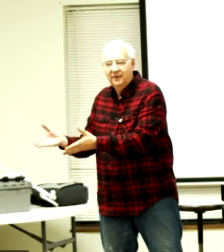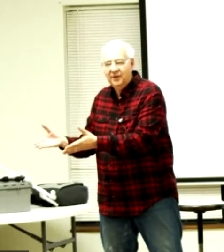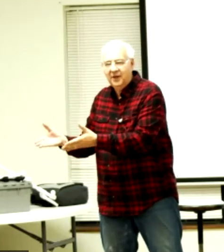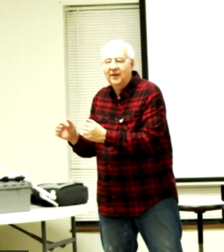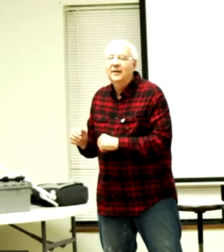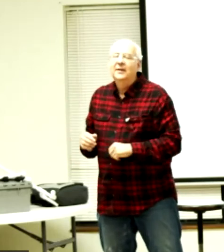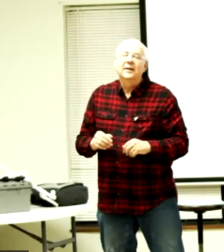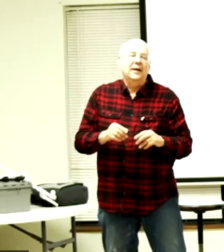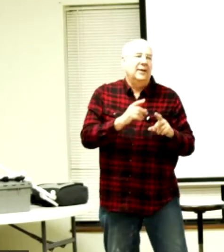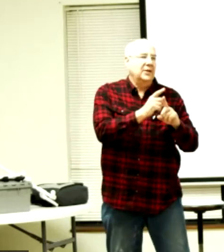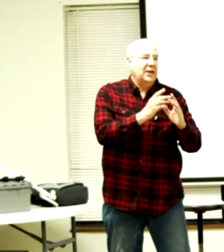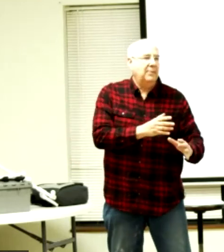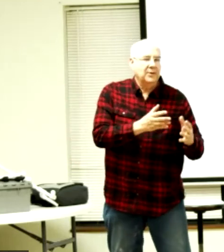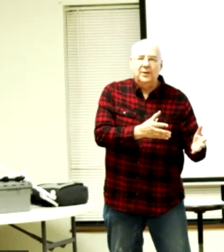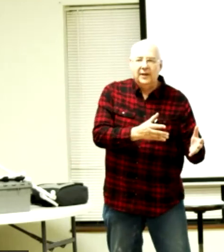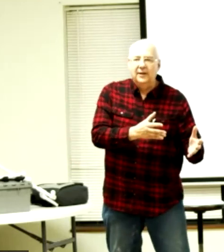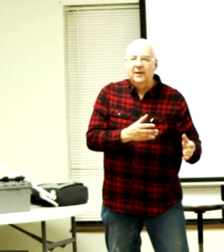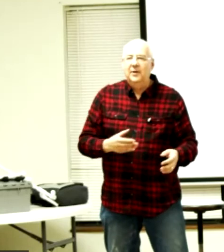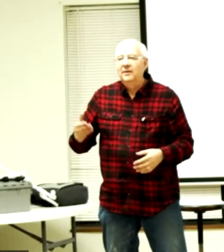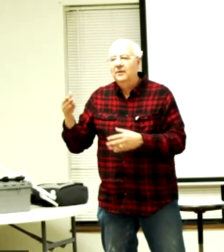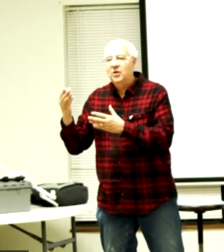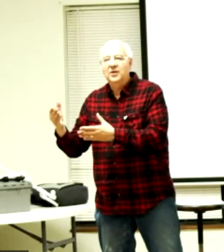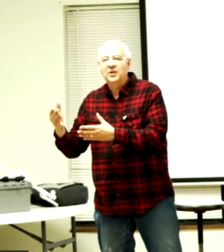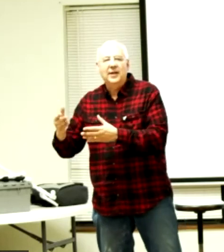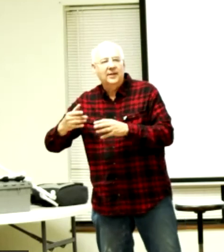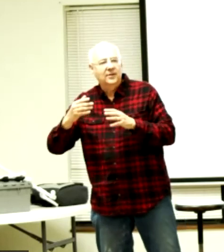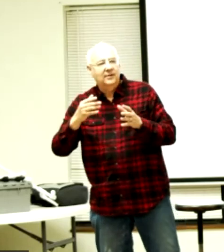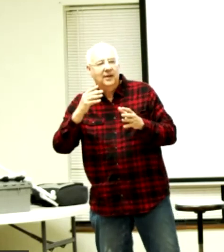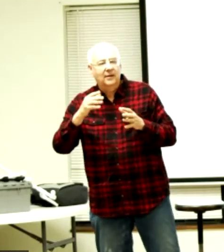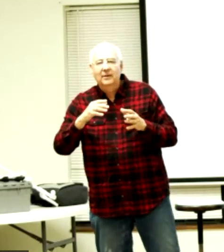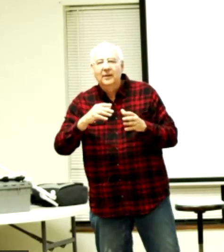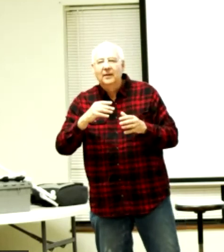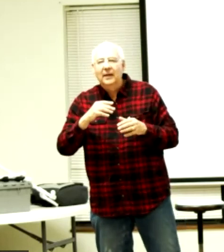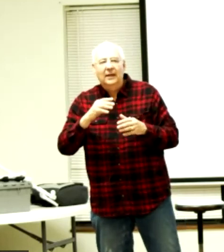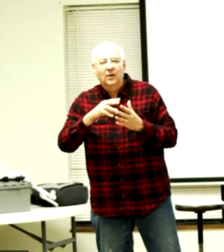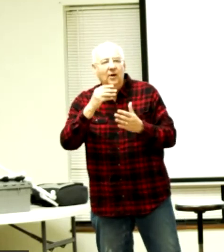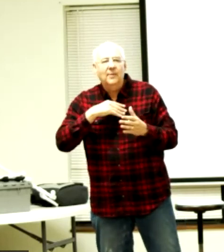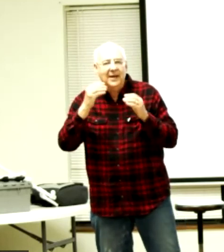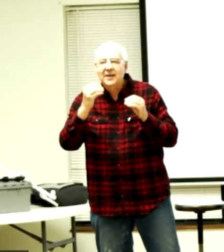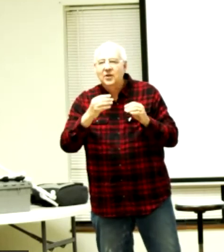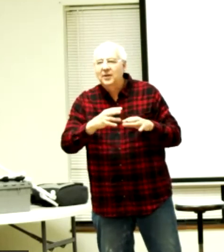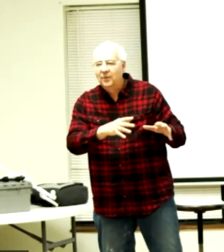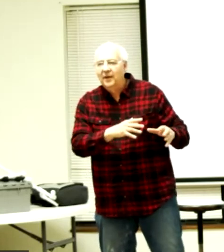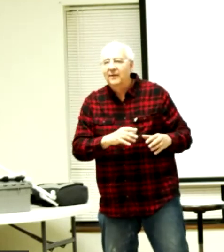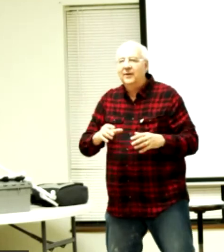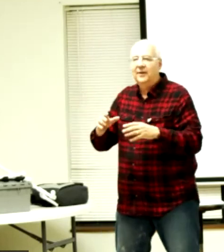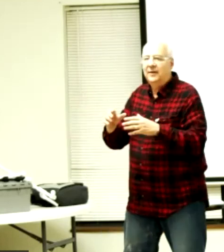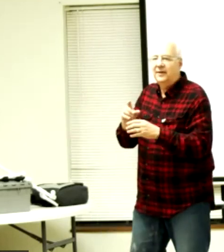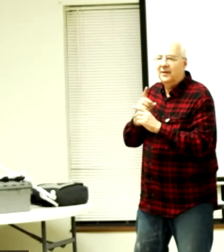is here and the disciples are here. And then Jesus says, learn my teachings or whatever. And then the